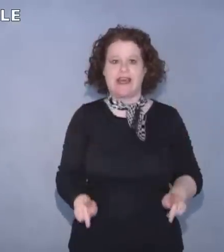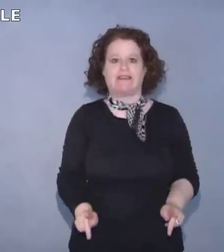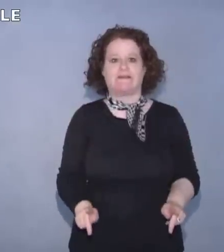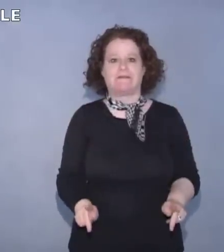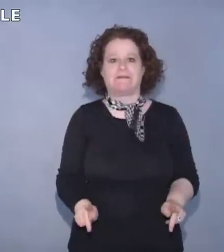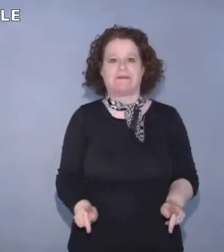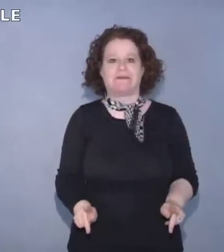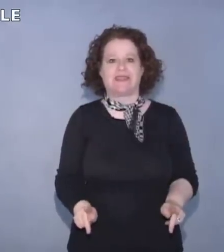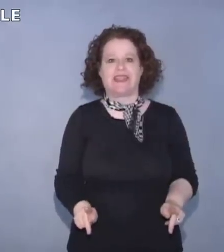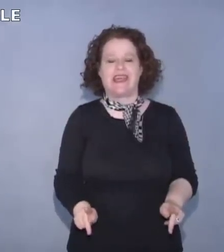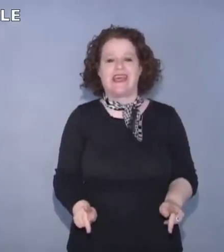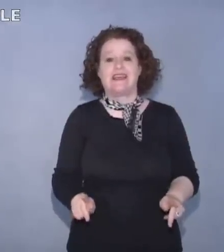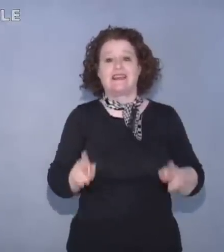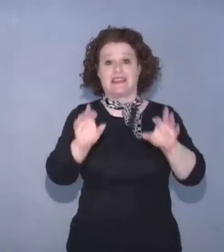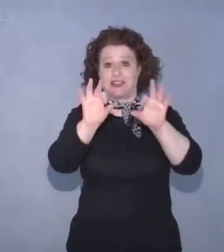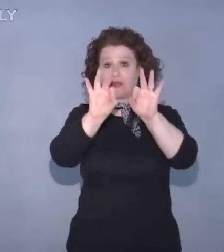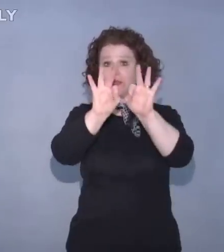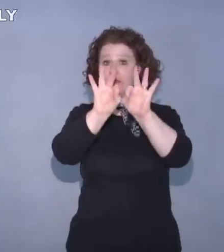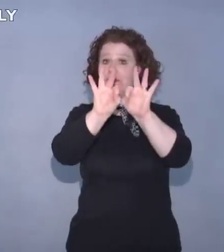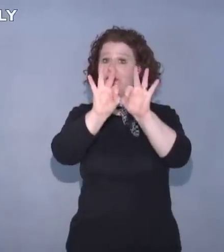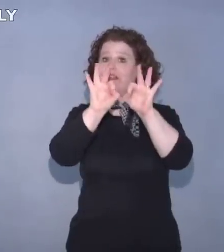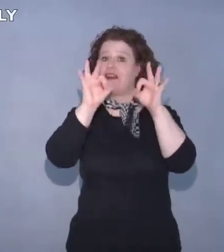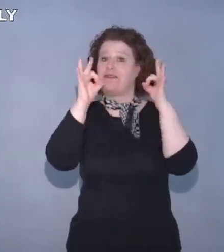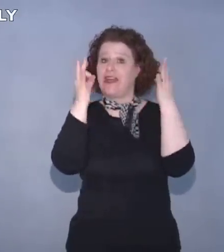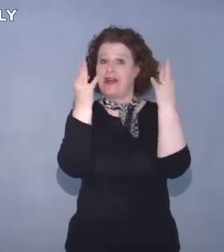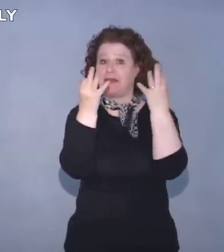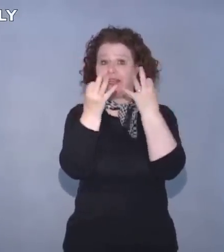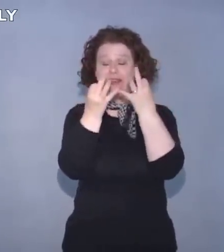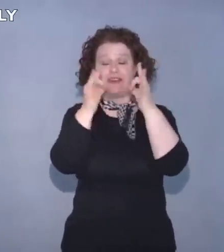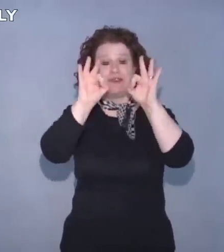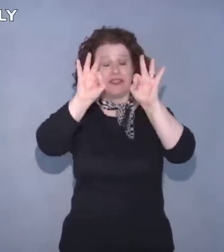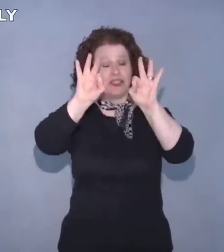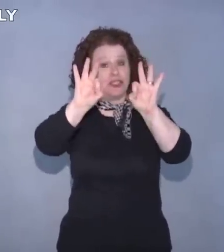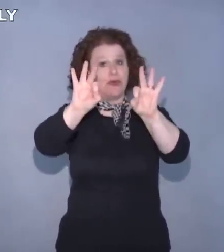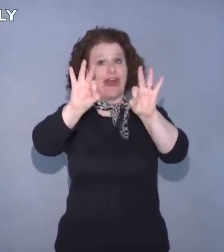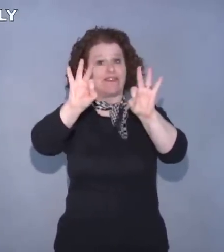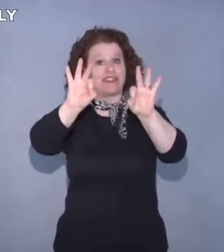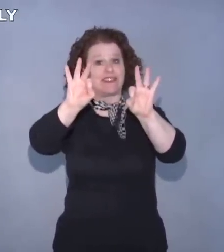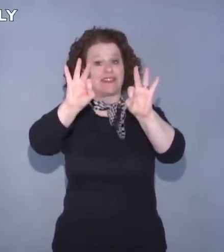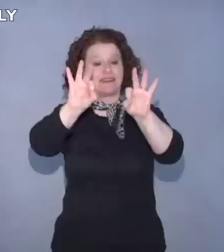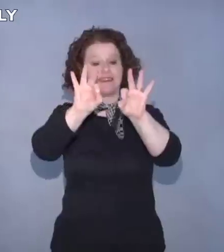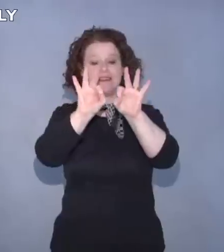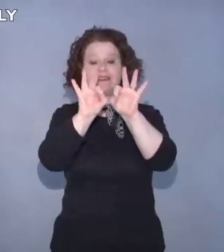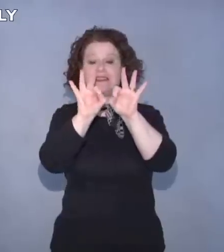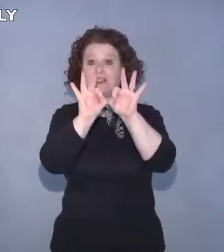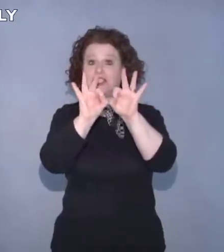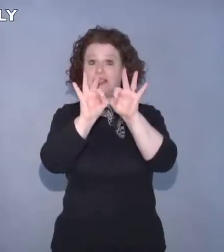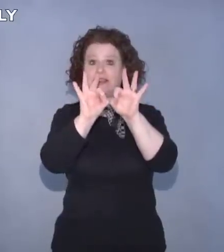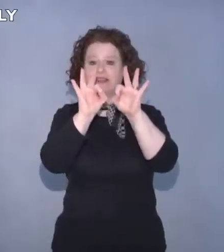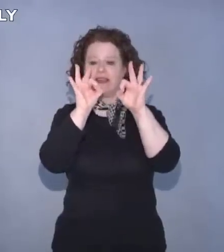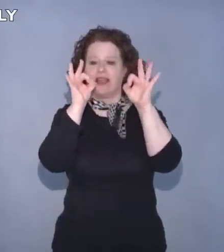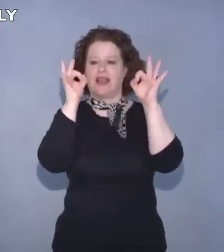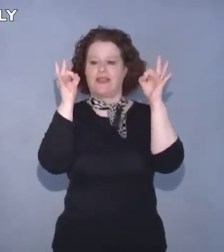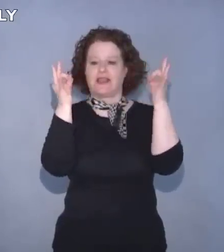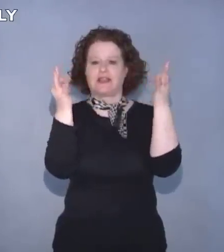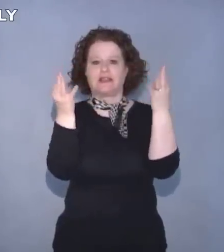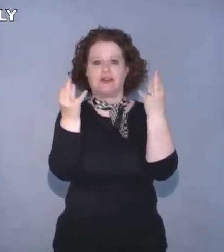down. Let's start with the people in our family using two F's, touching and then